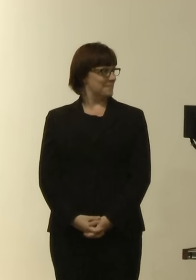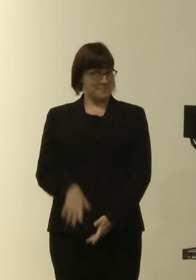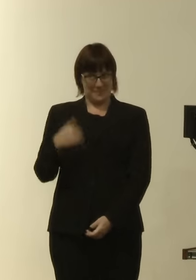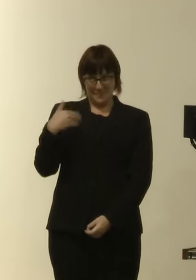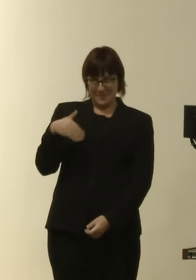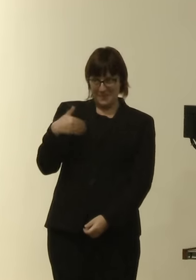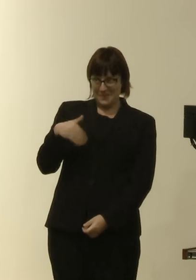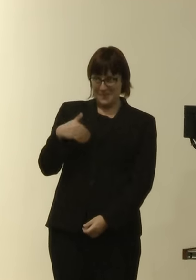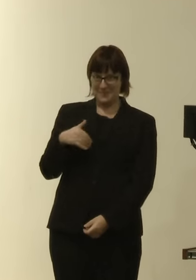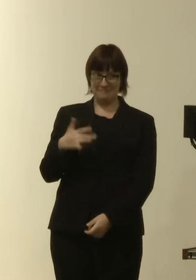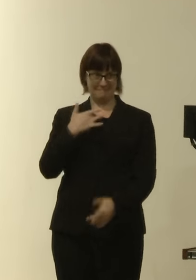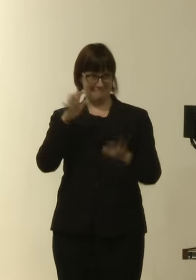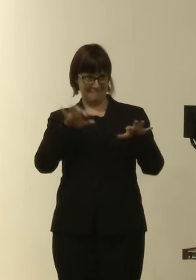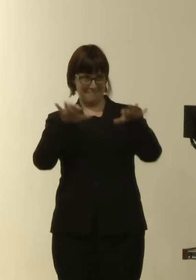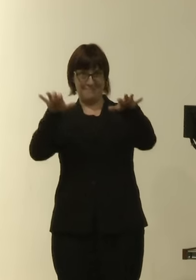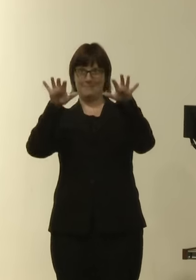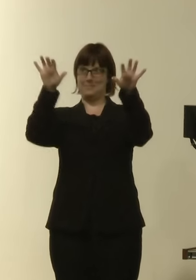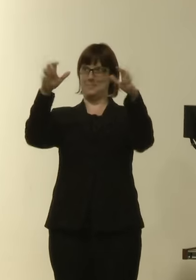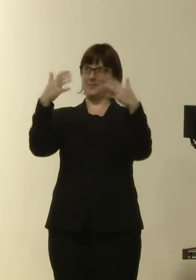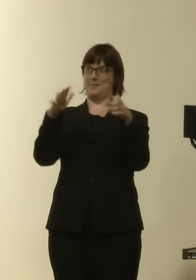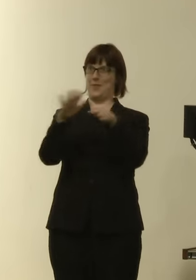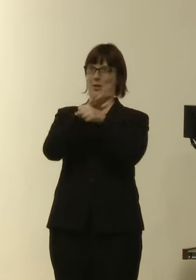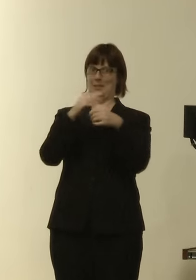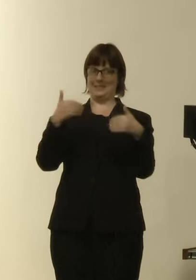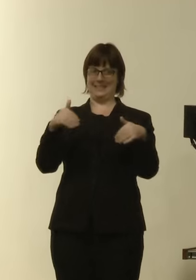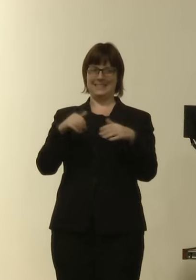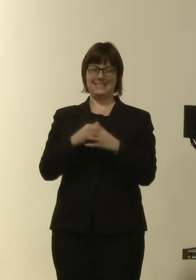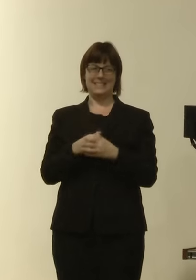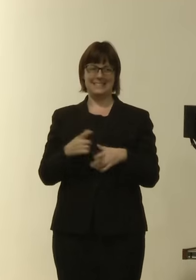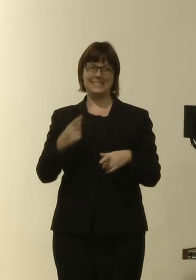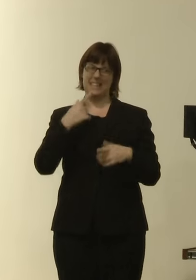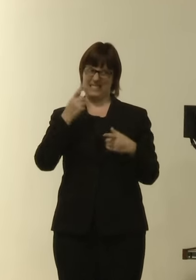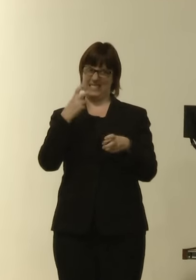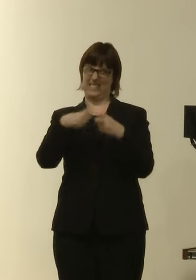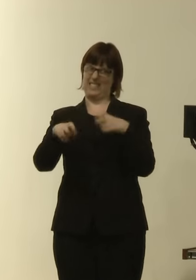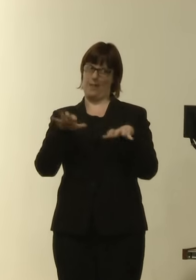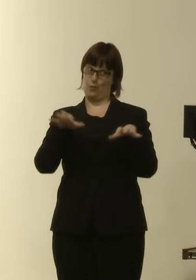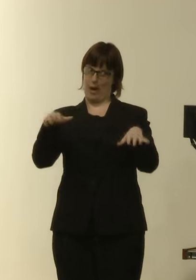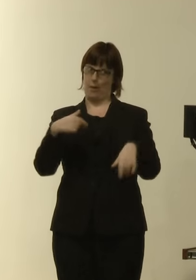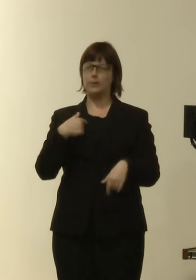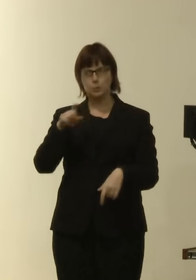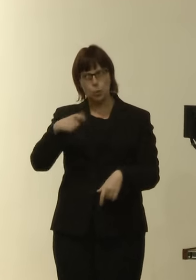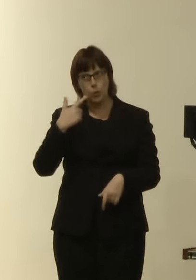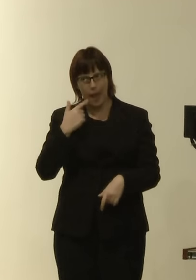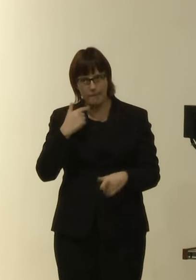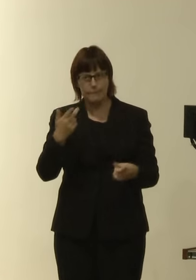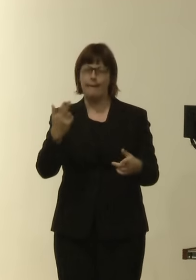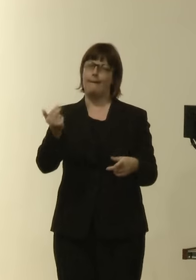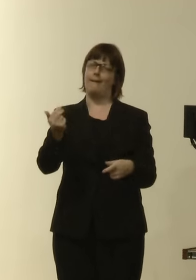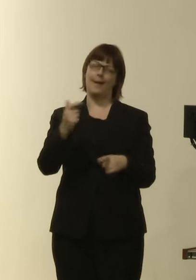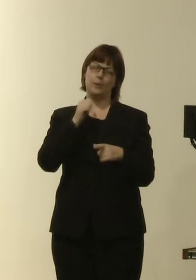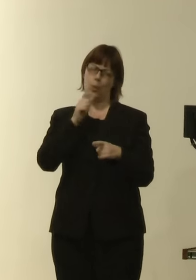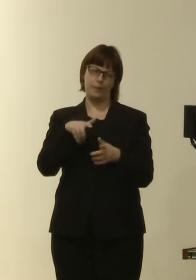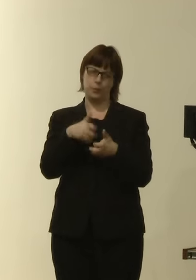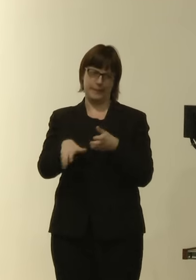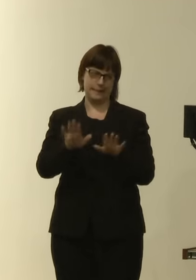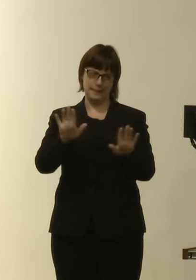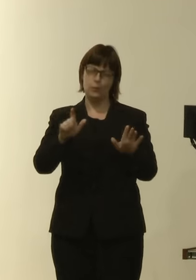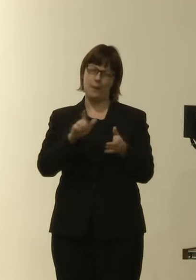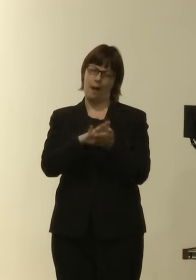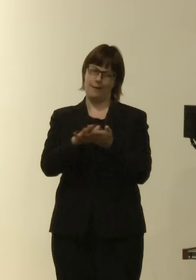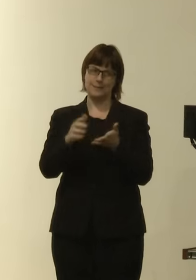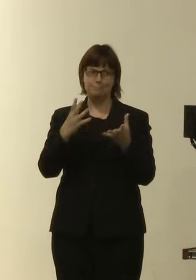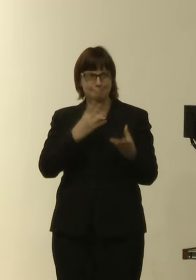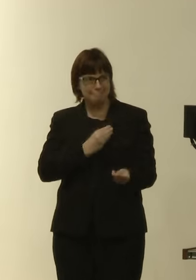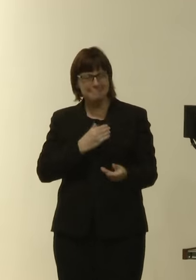Wow. Tough crowd. You're supposed to laugh. I said, tough crowd. Please don't be a tough crowd. There's no reason to be a tough crowd.